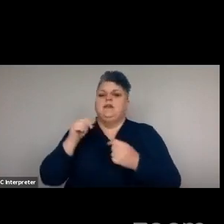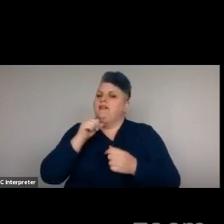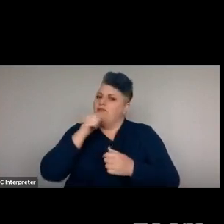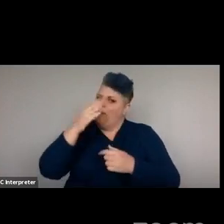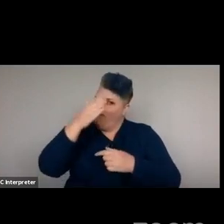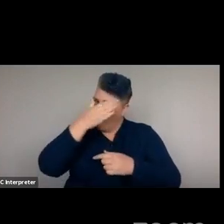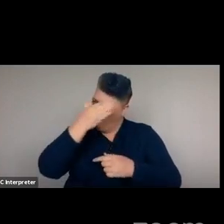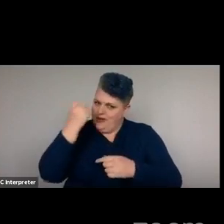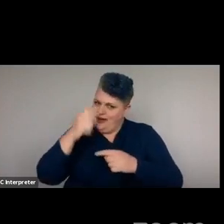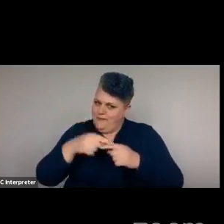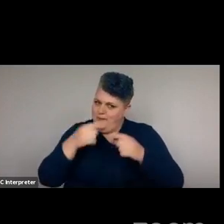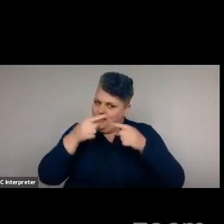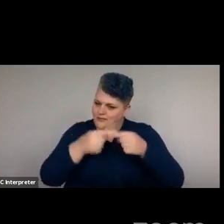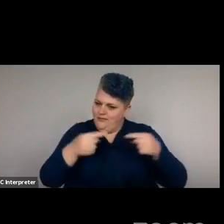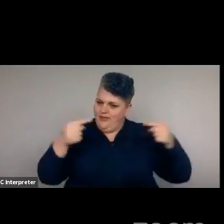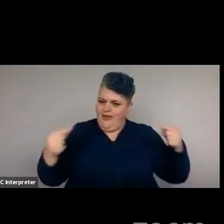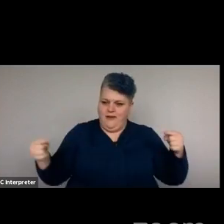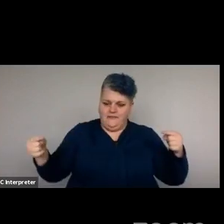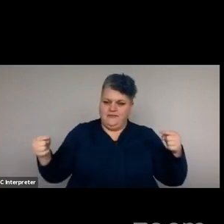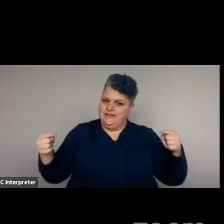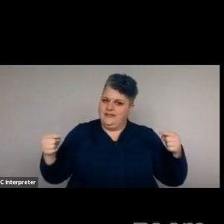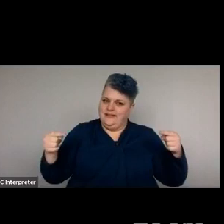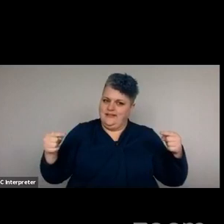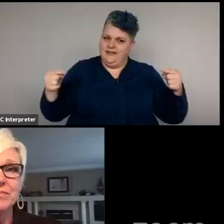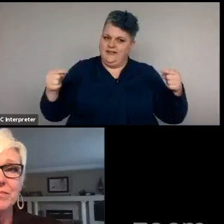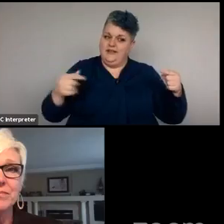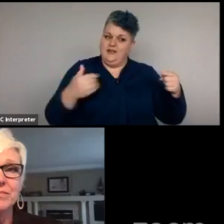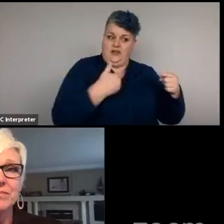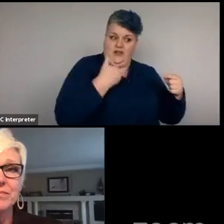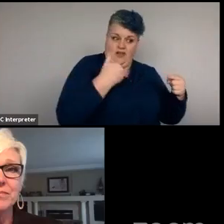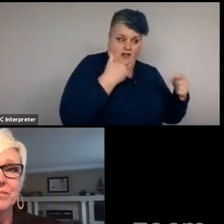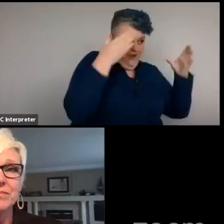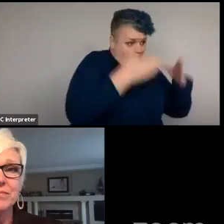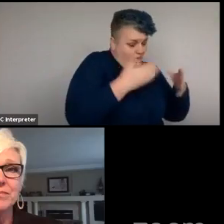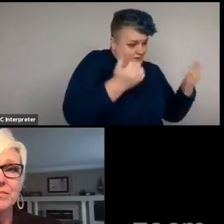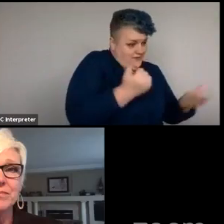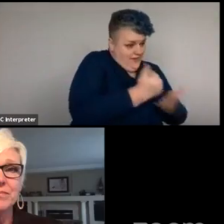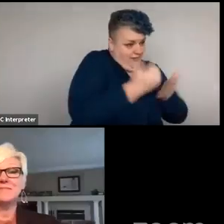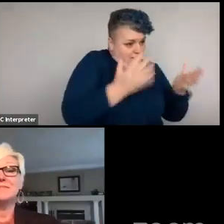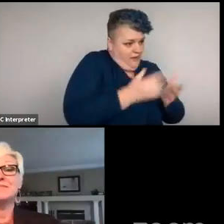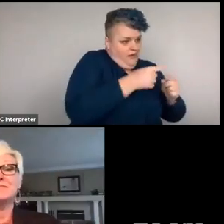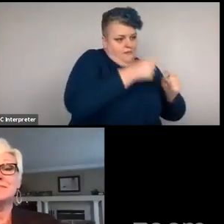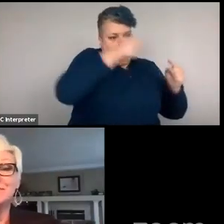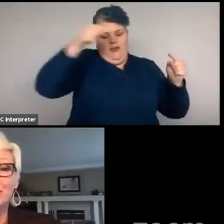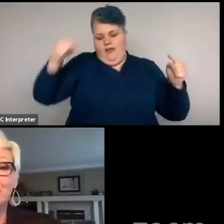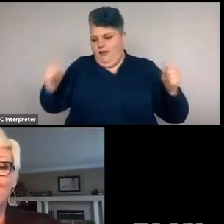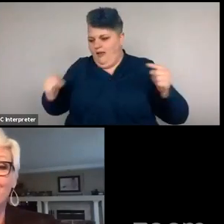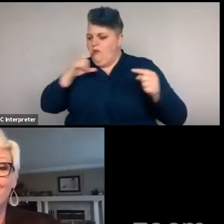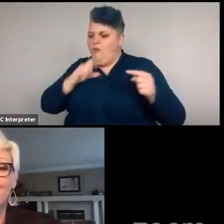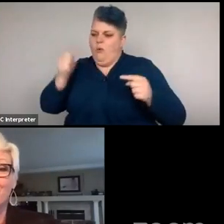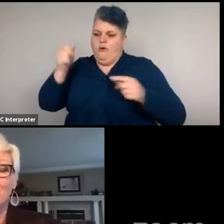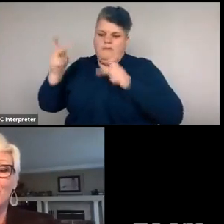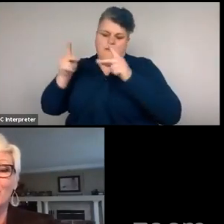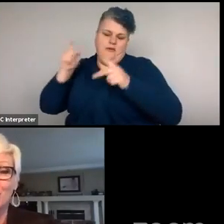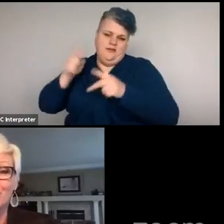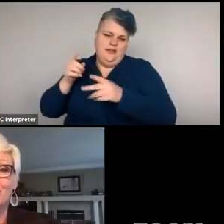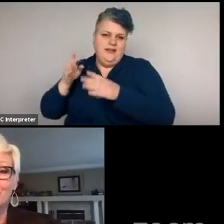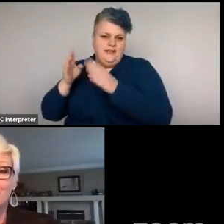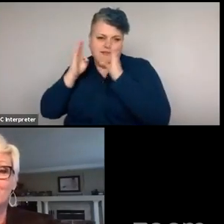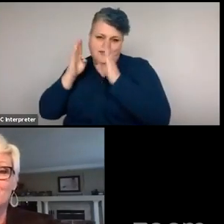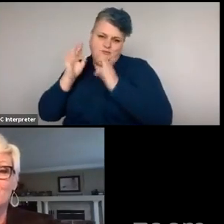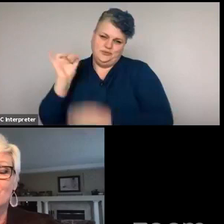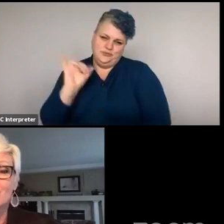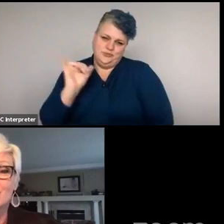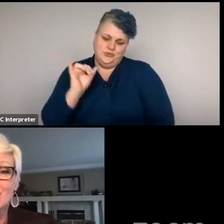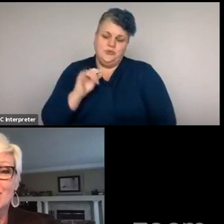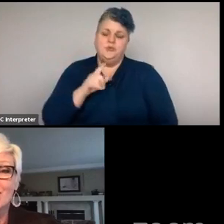other populations that maybe, I guess, aren't as glamorous to talk about. And so, yeah, so just, if you have maybe